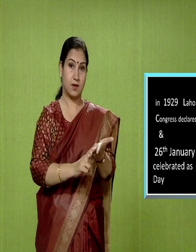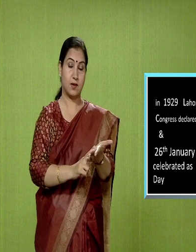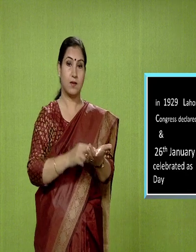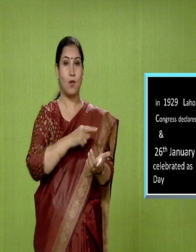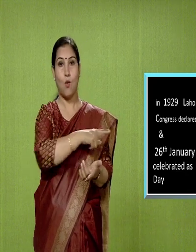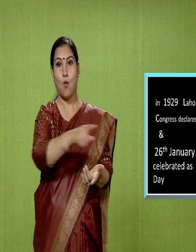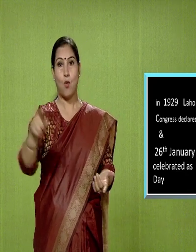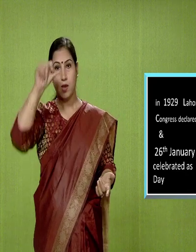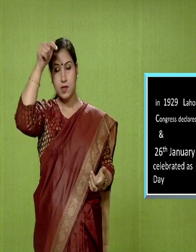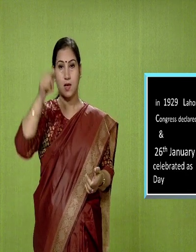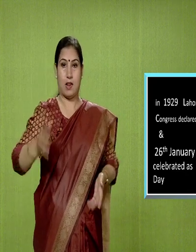Day.